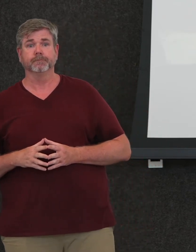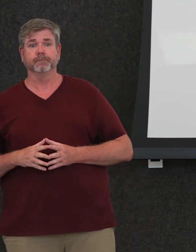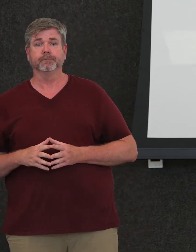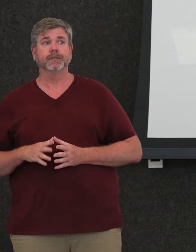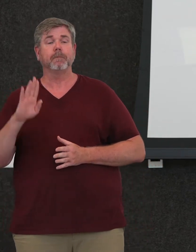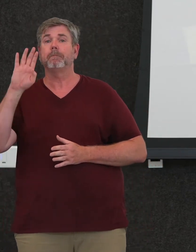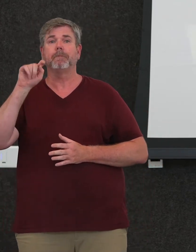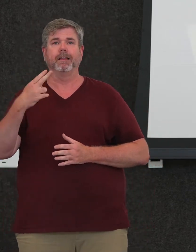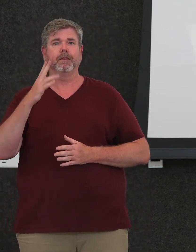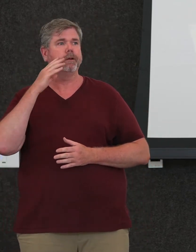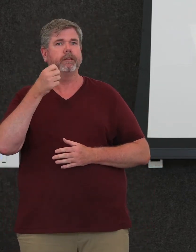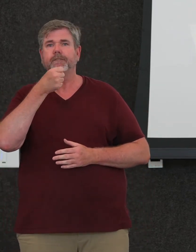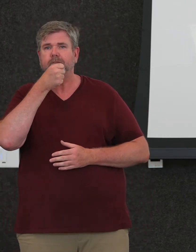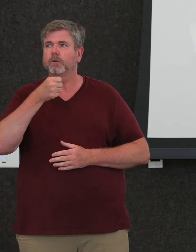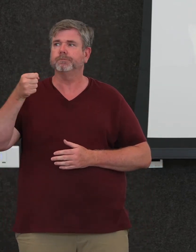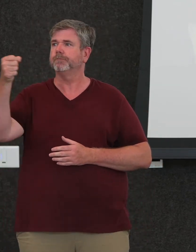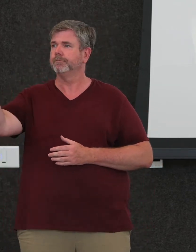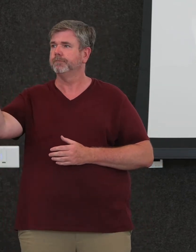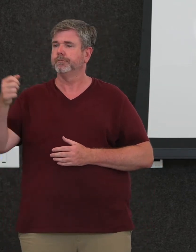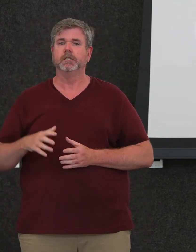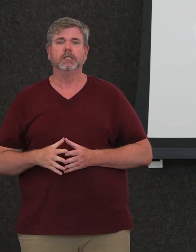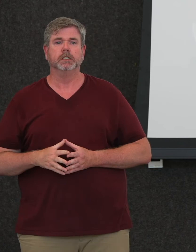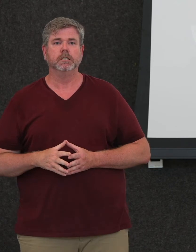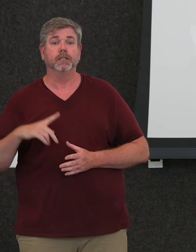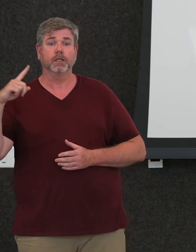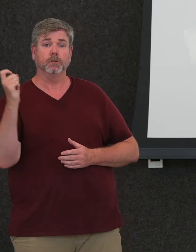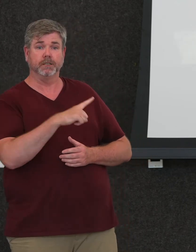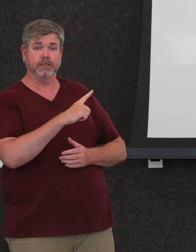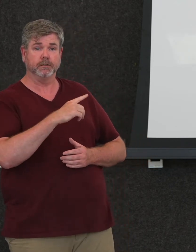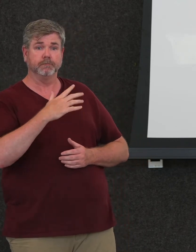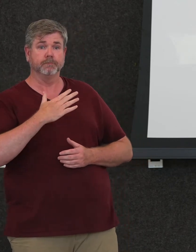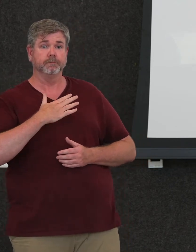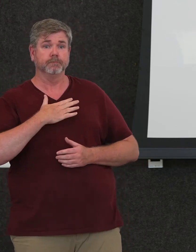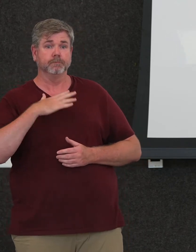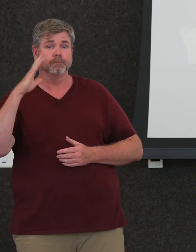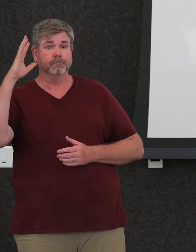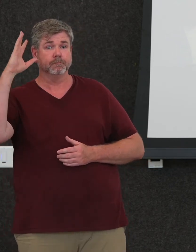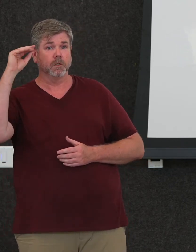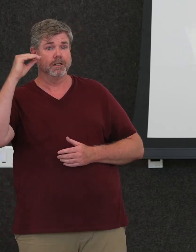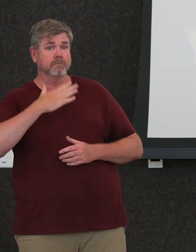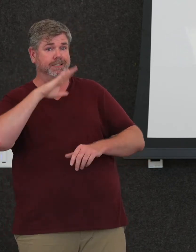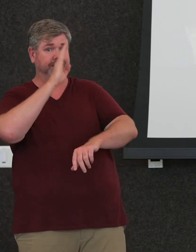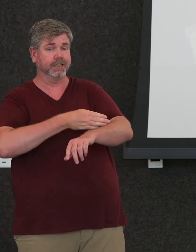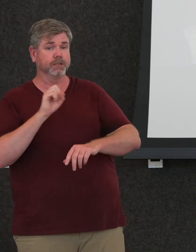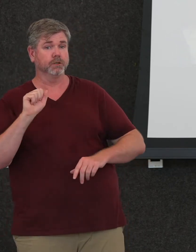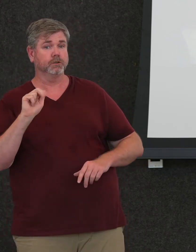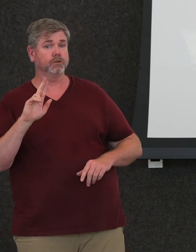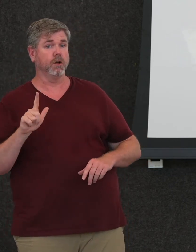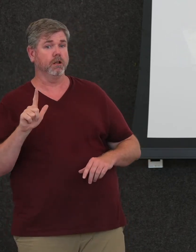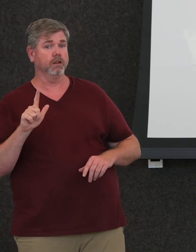Hi, I'm Dan Schrader. I'm the father of a boy, Saul Schrader, who died last November from fentanyl and other